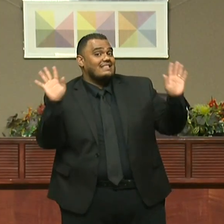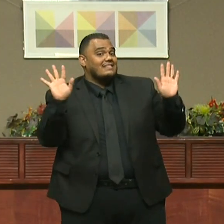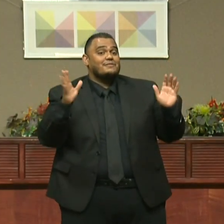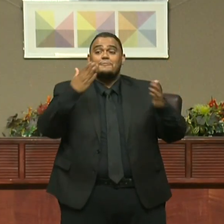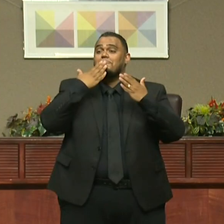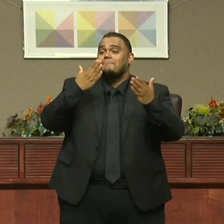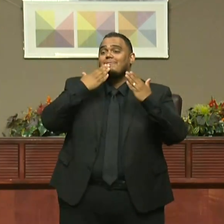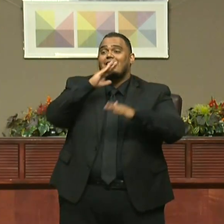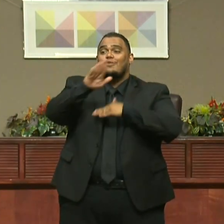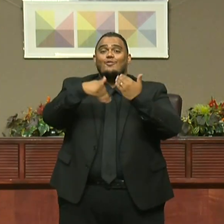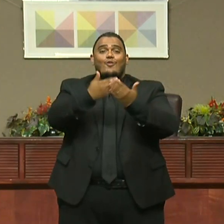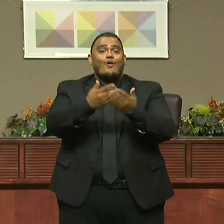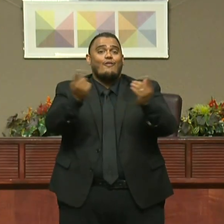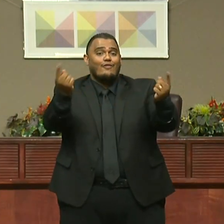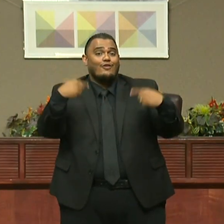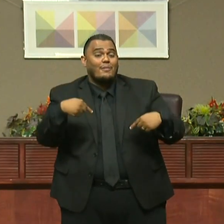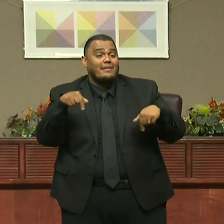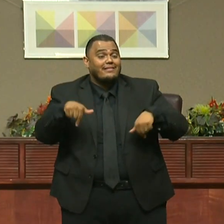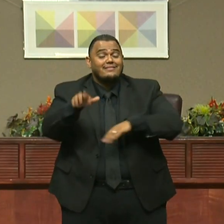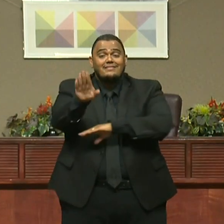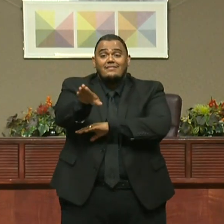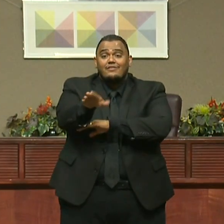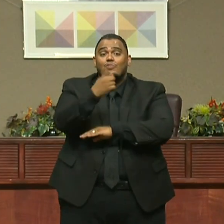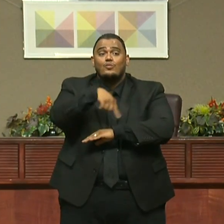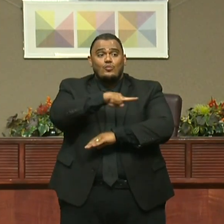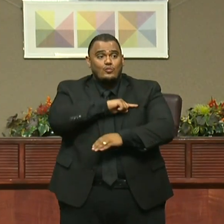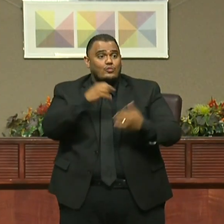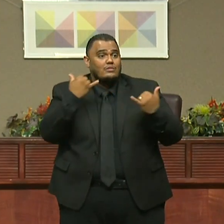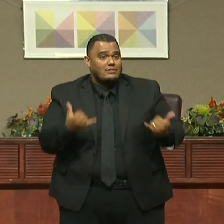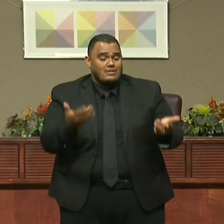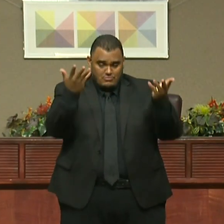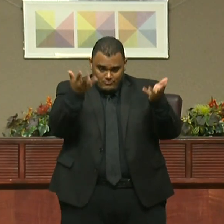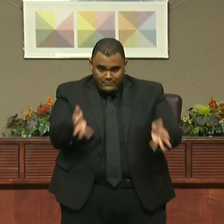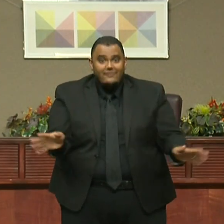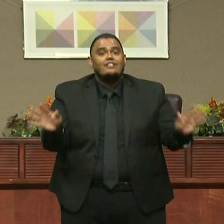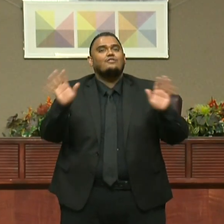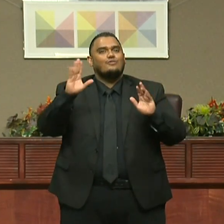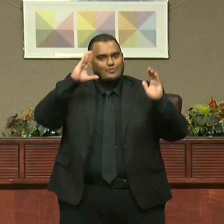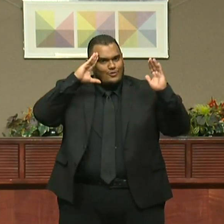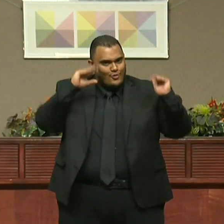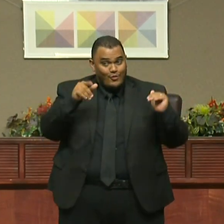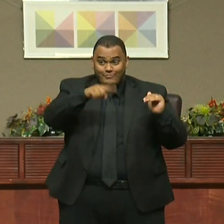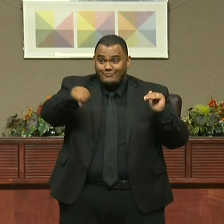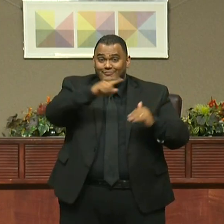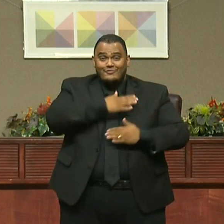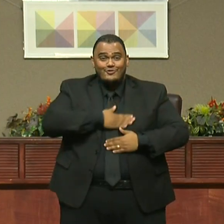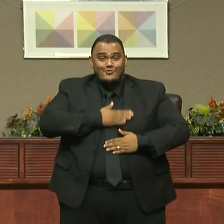all for coming this afternoon. We will conclude this. We hope you have a good weekend.